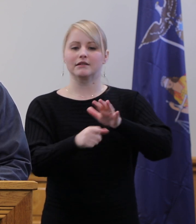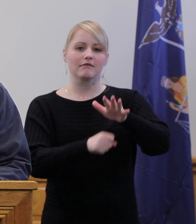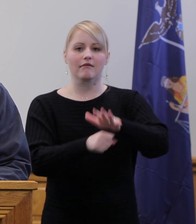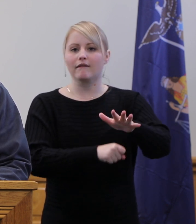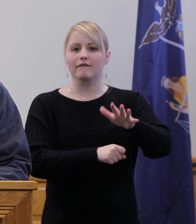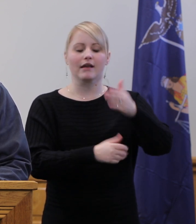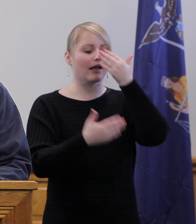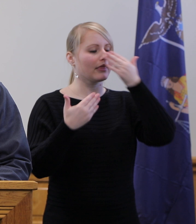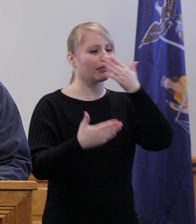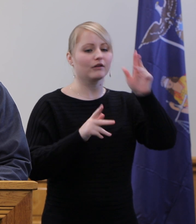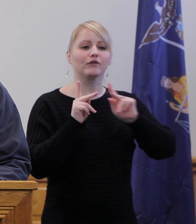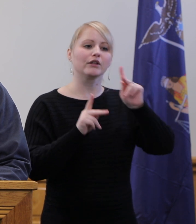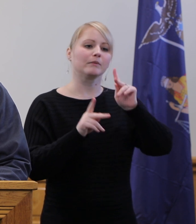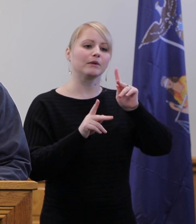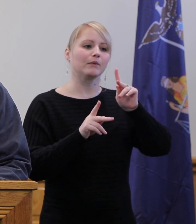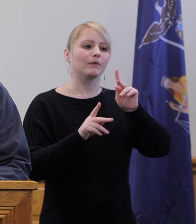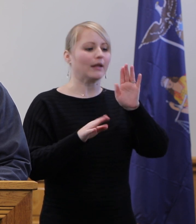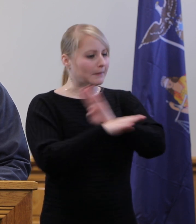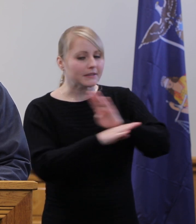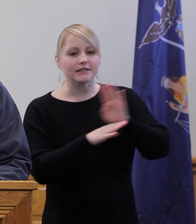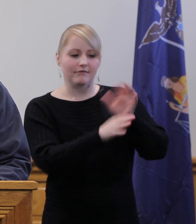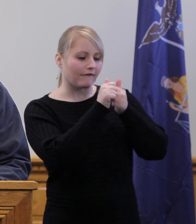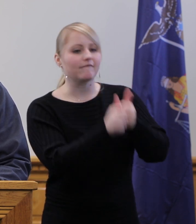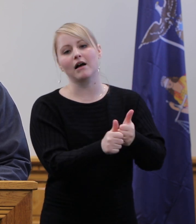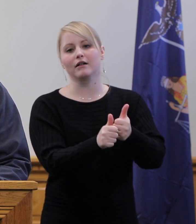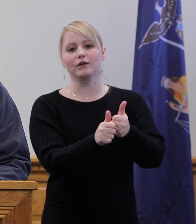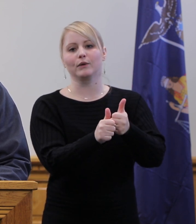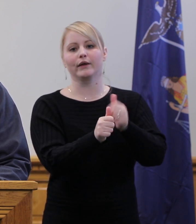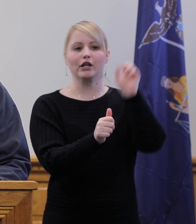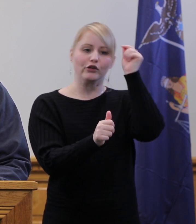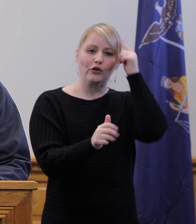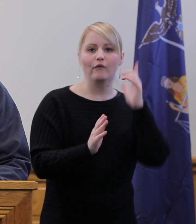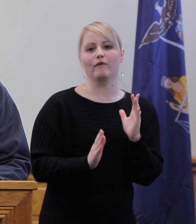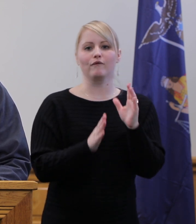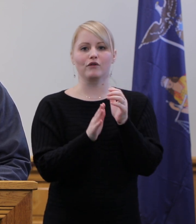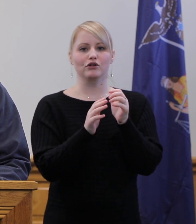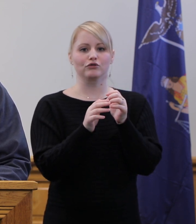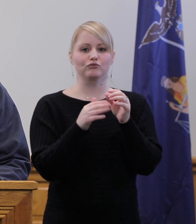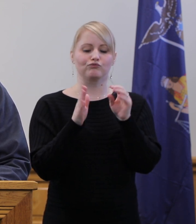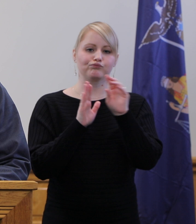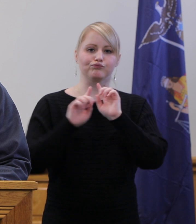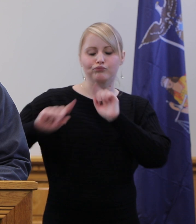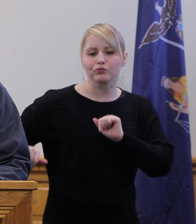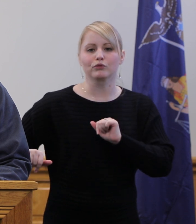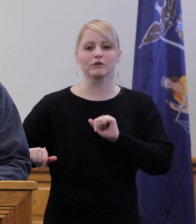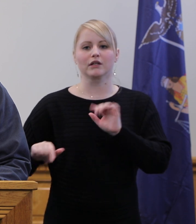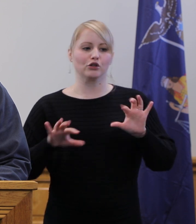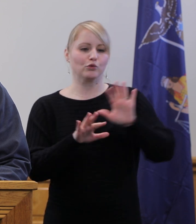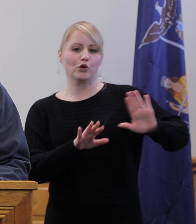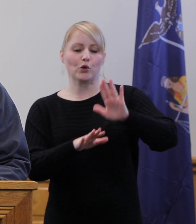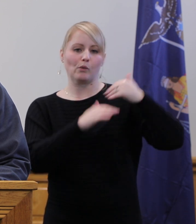our residents and businesses who are following the governor's executive orders and the health department guidelines and doing your part to prevent the